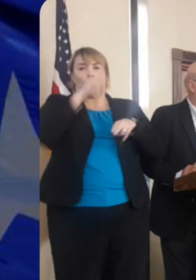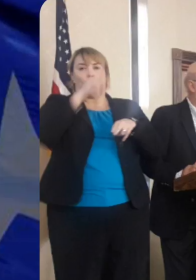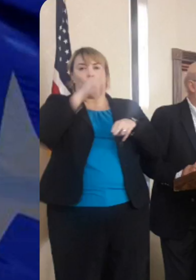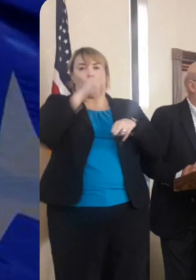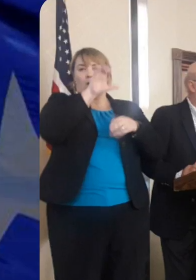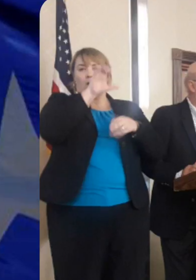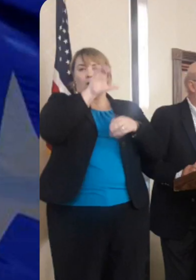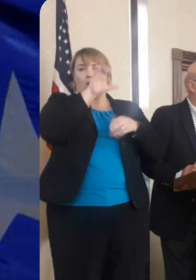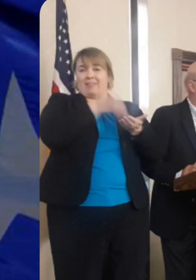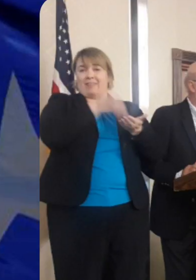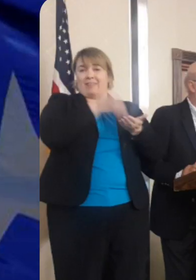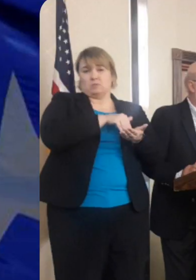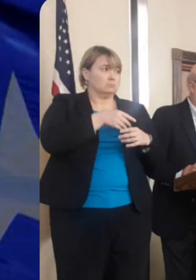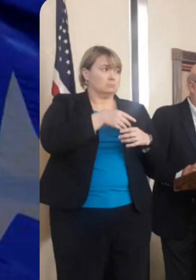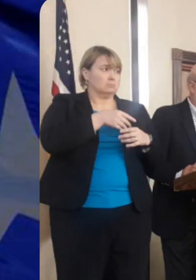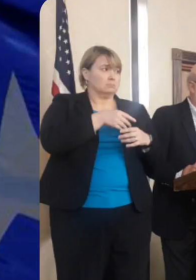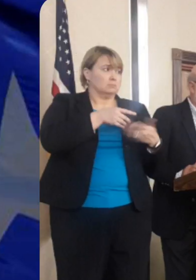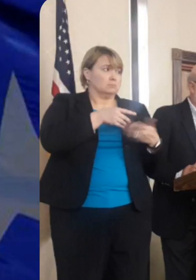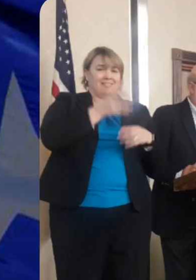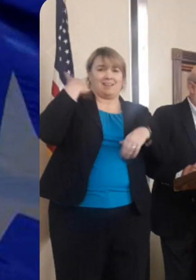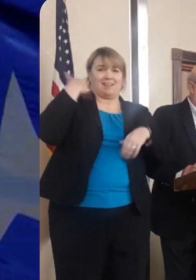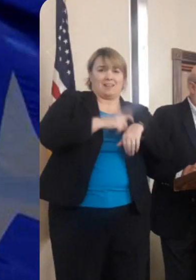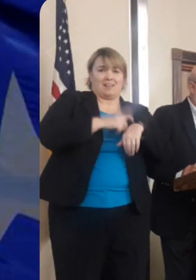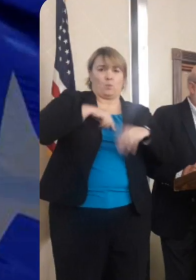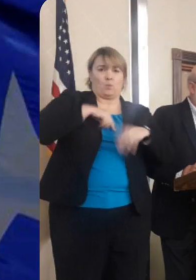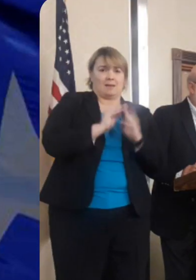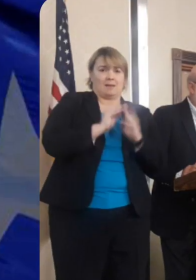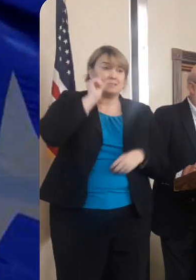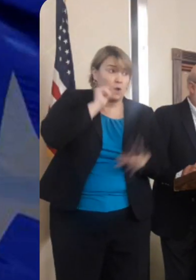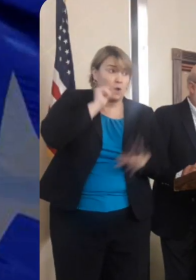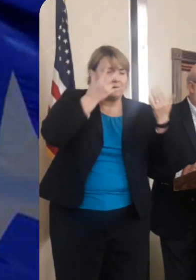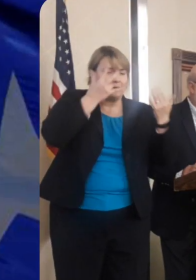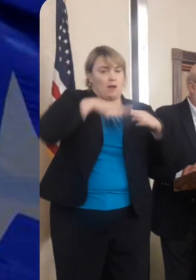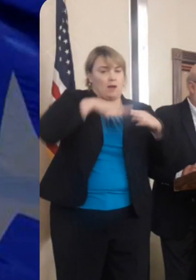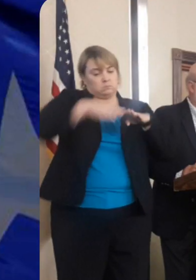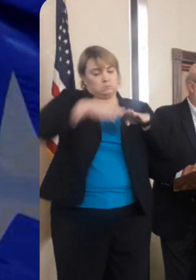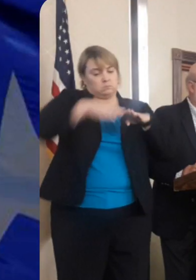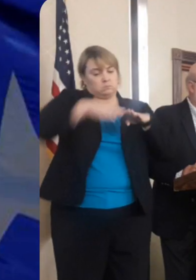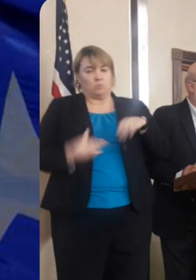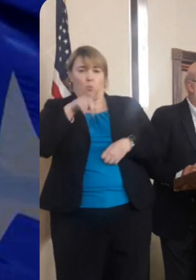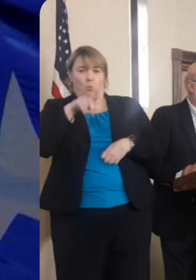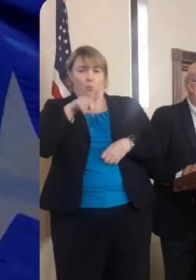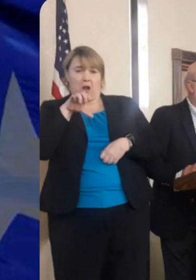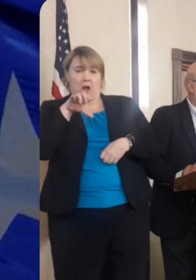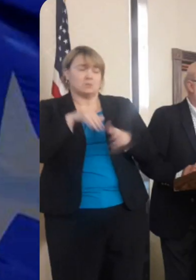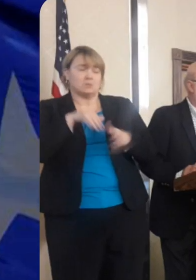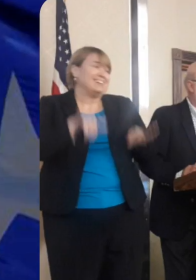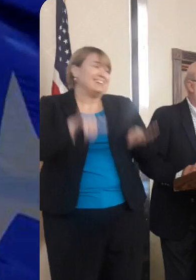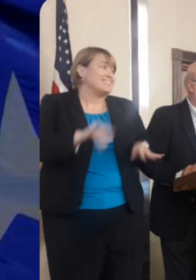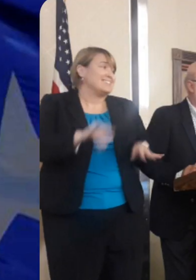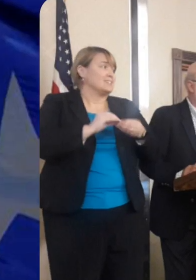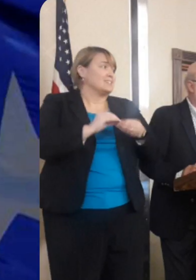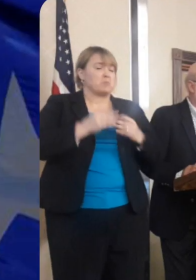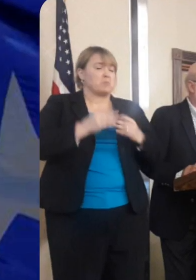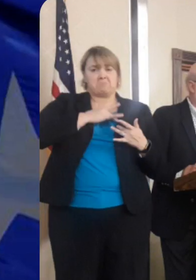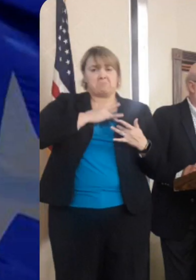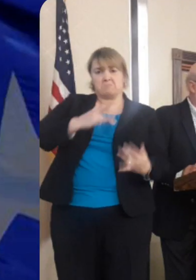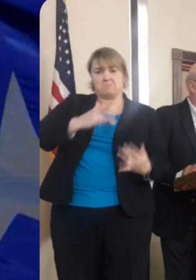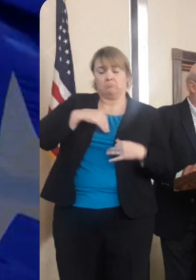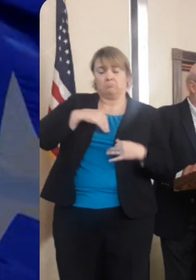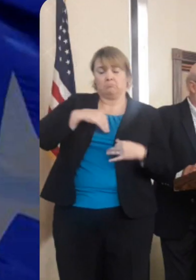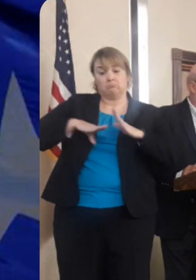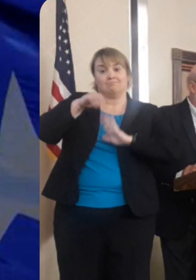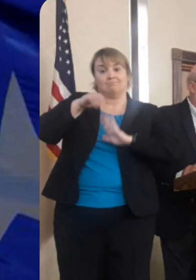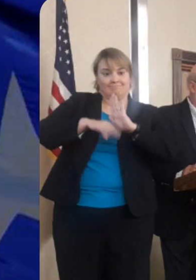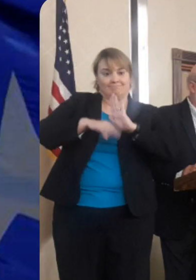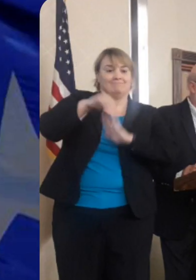Antonio. As we've talked a number of times, that number goes up and down, and with the convention out of the way,